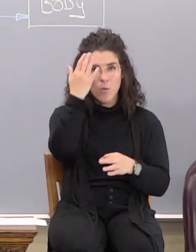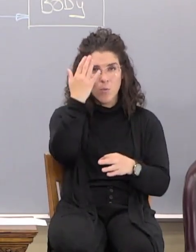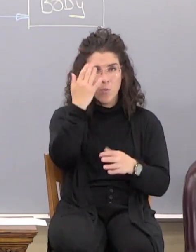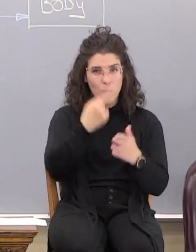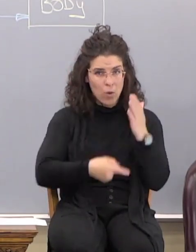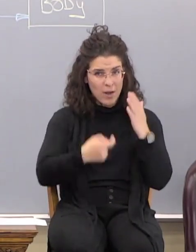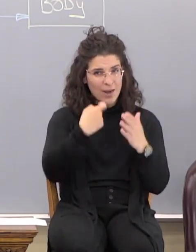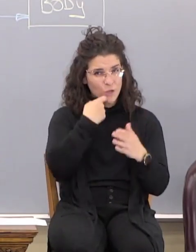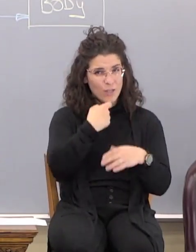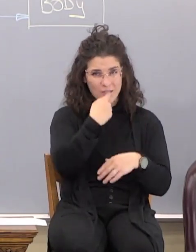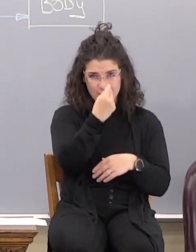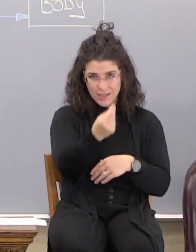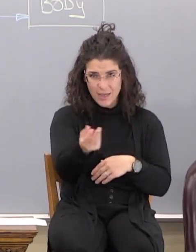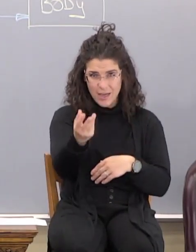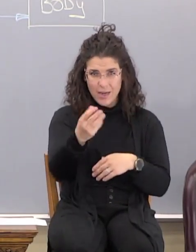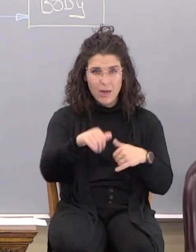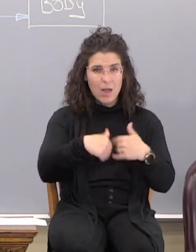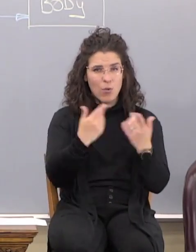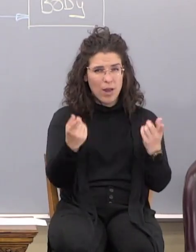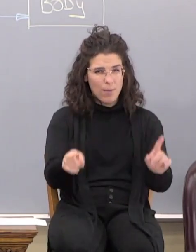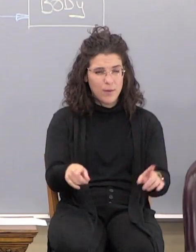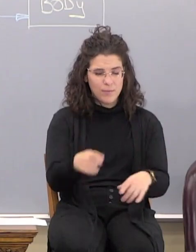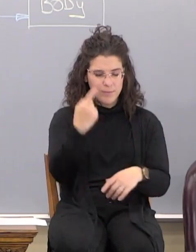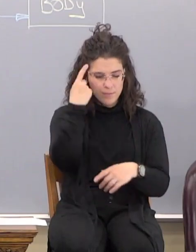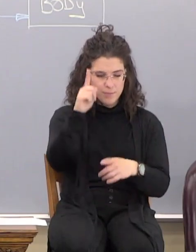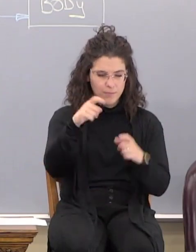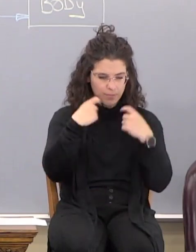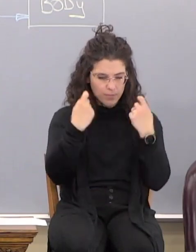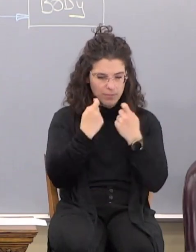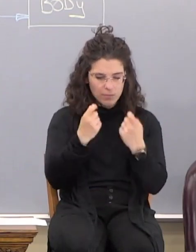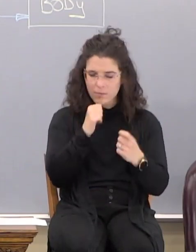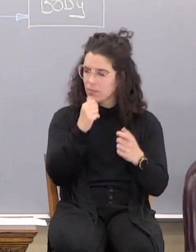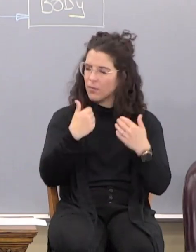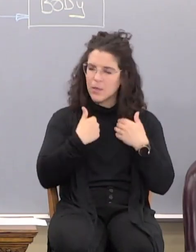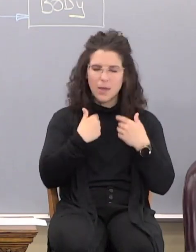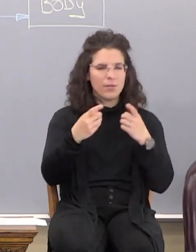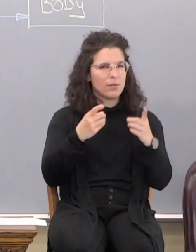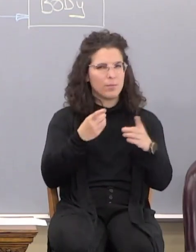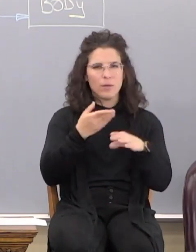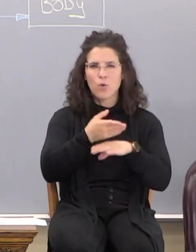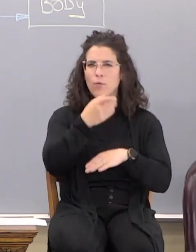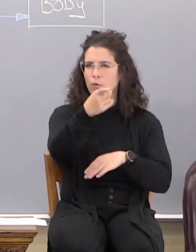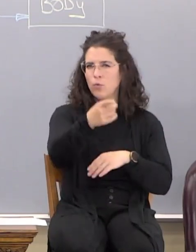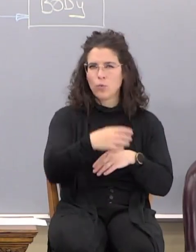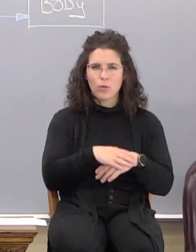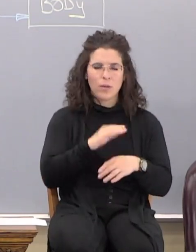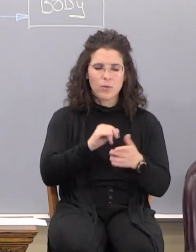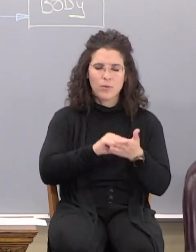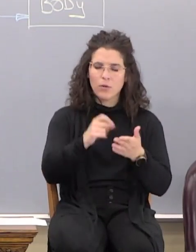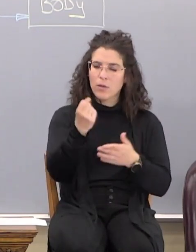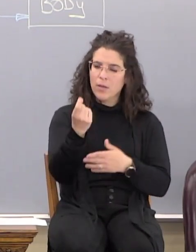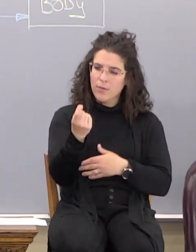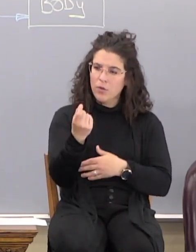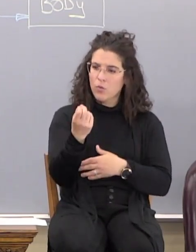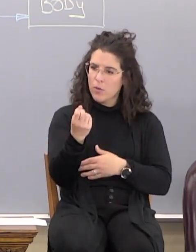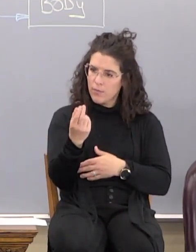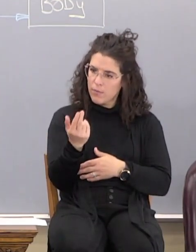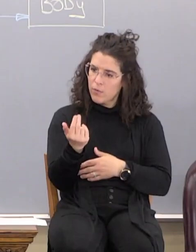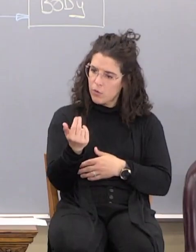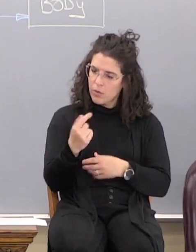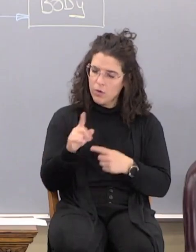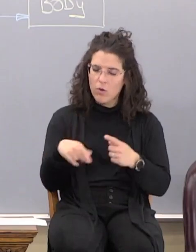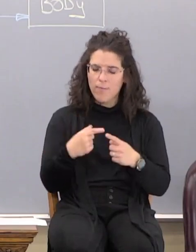just said to you, how it happens. For sin shall not have dominion over you. That's what verse 11, 12, and 13 are